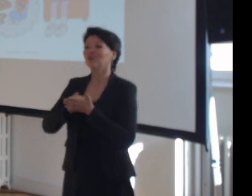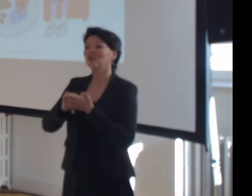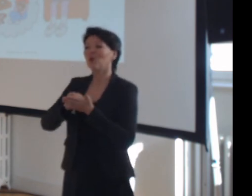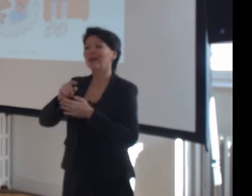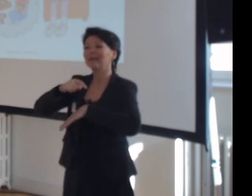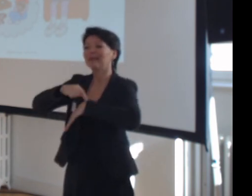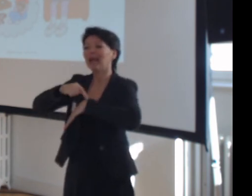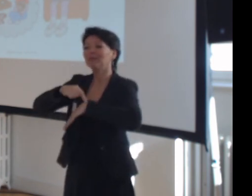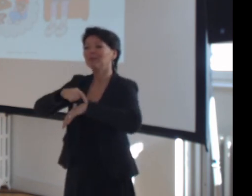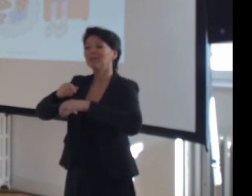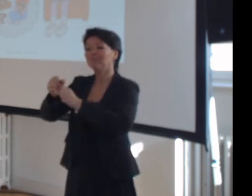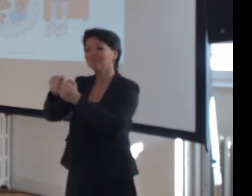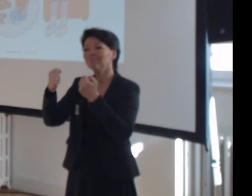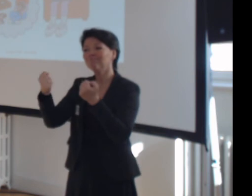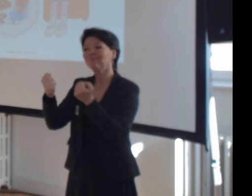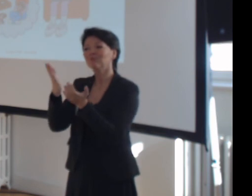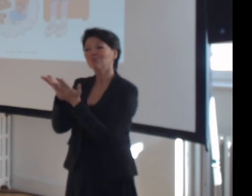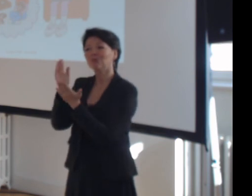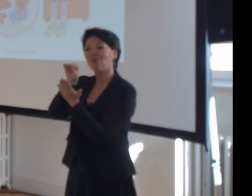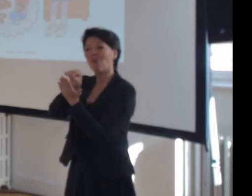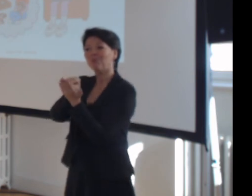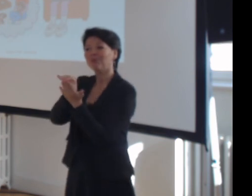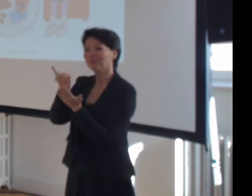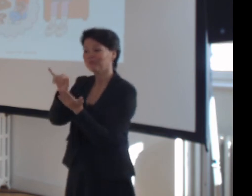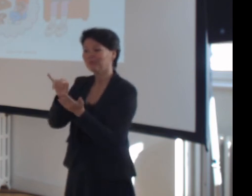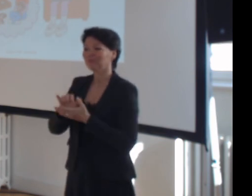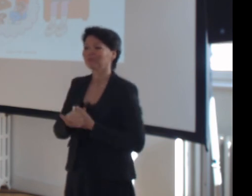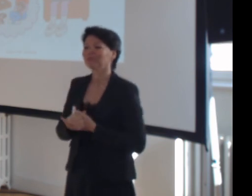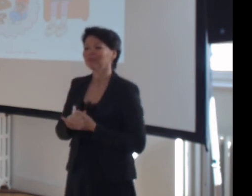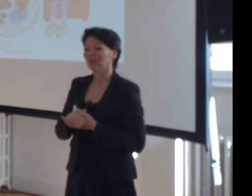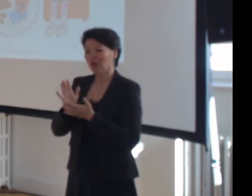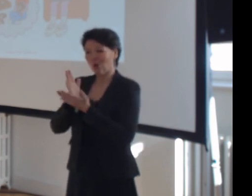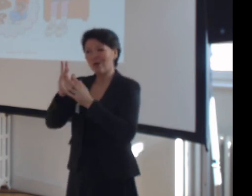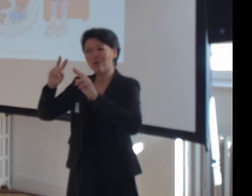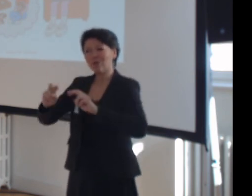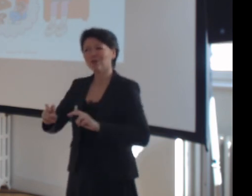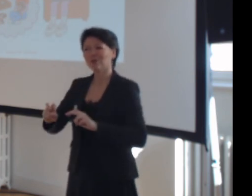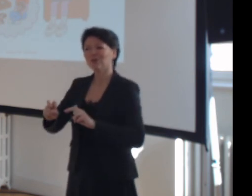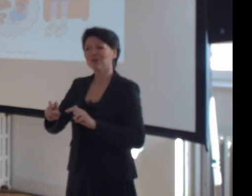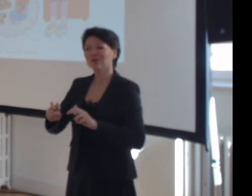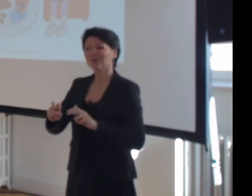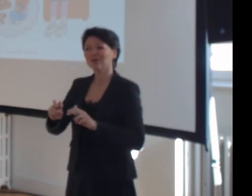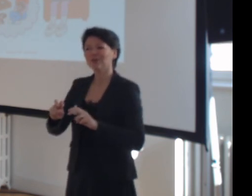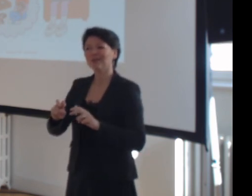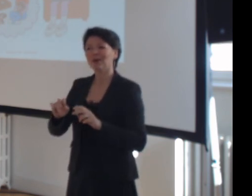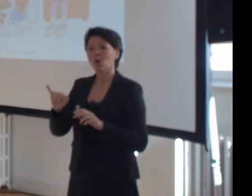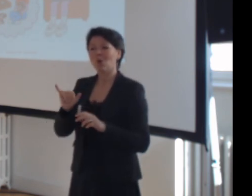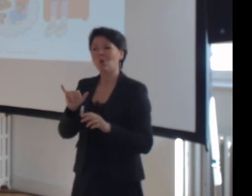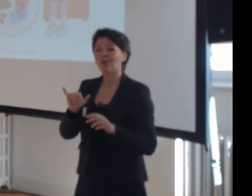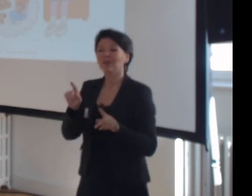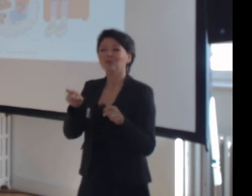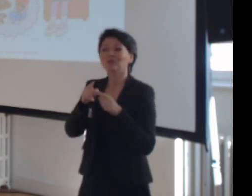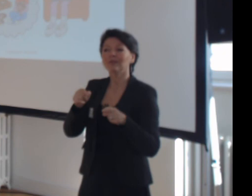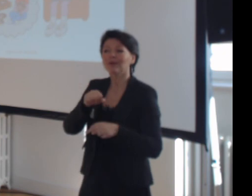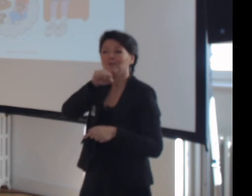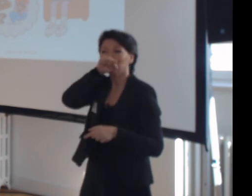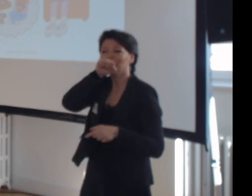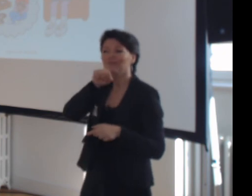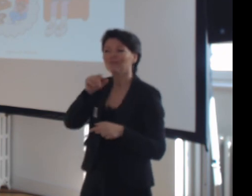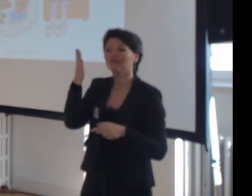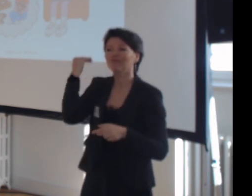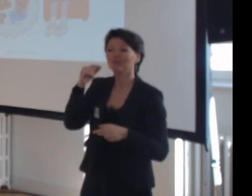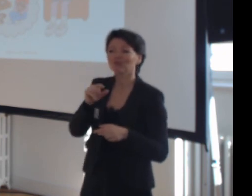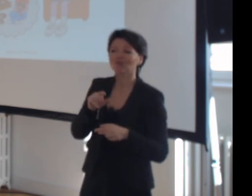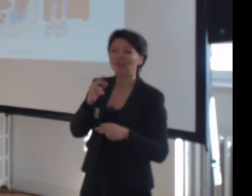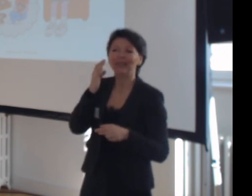that. He found that the songs you loved as a teenager, you usually love until the very end. And